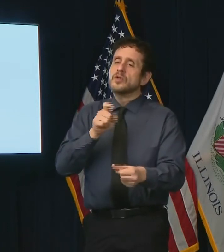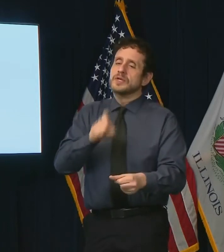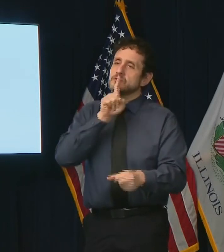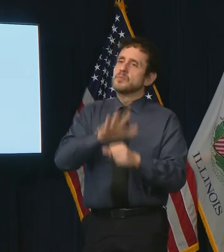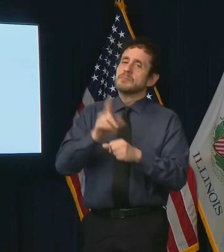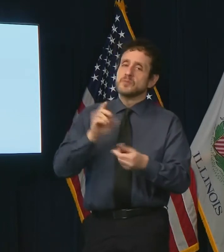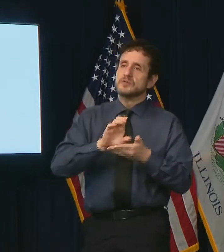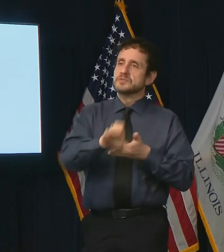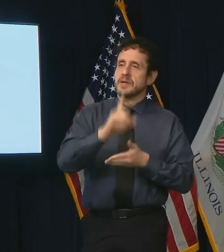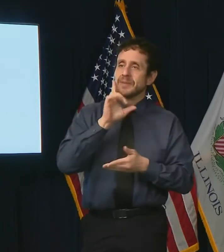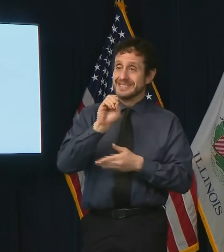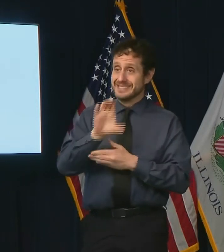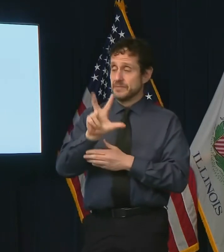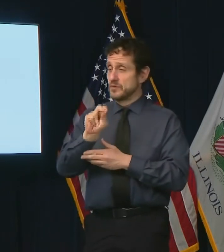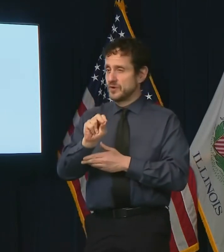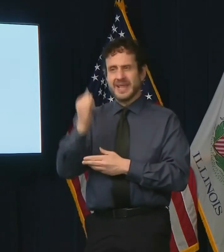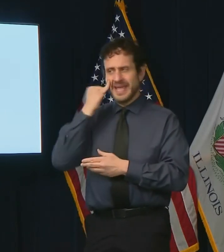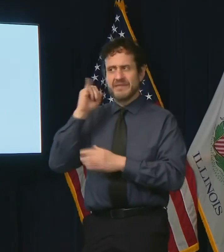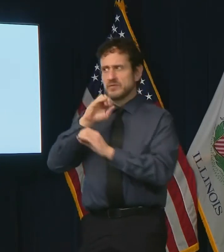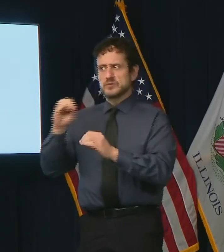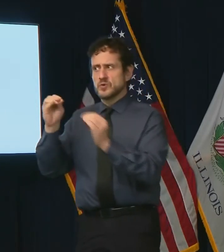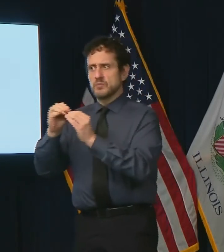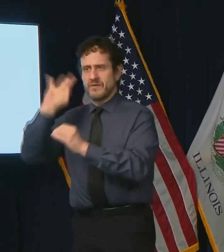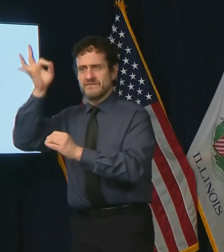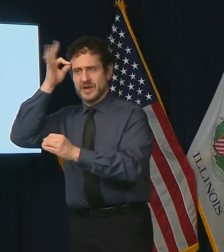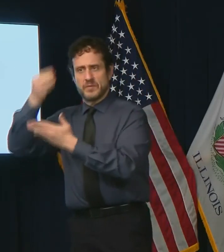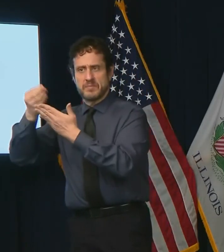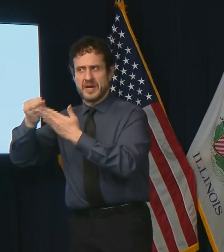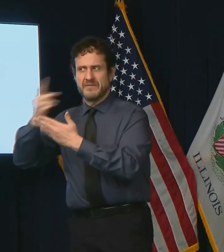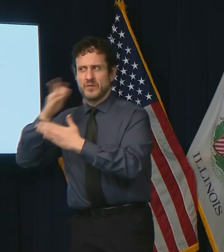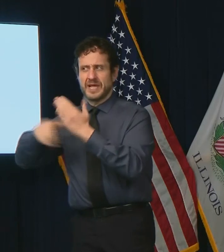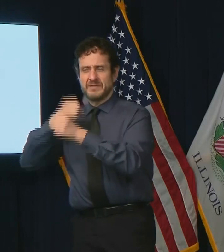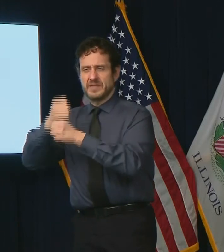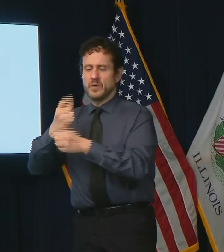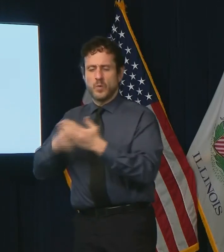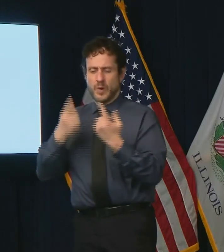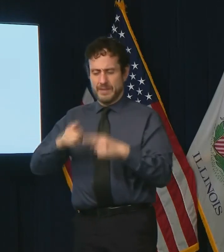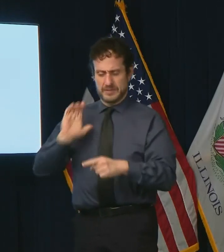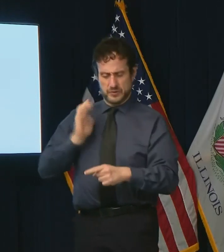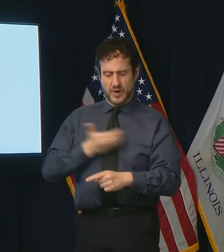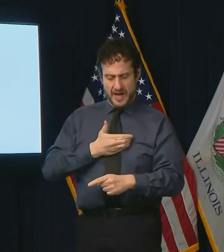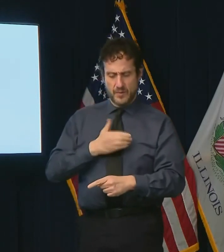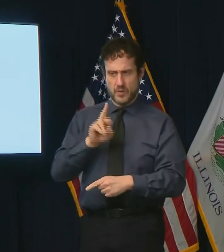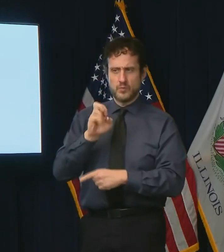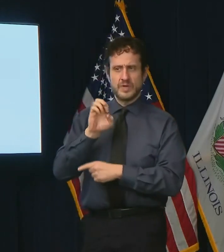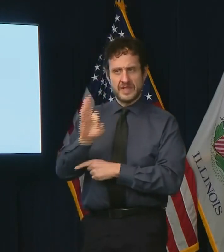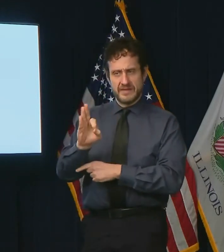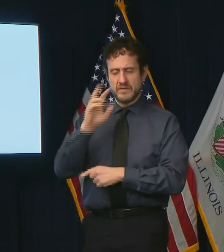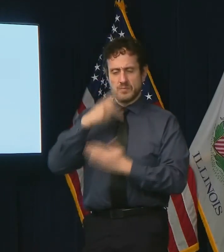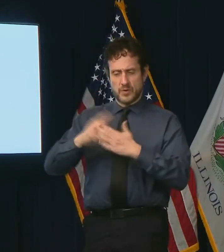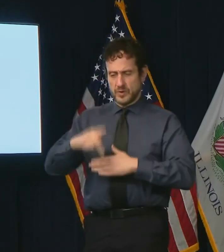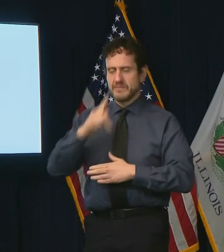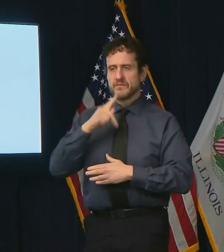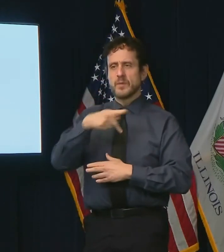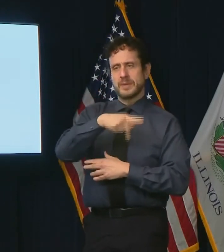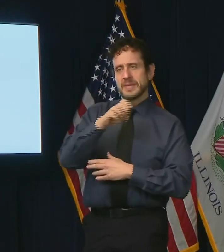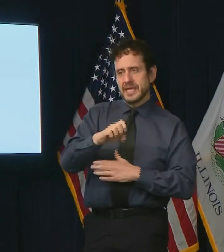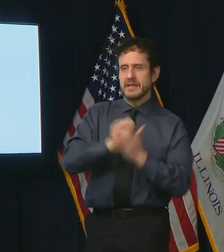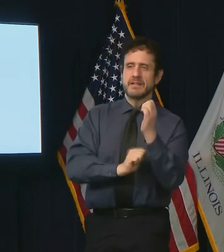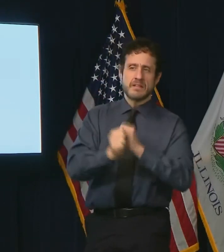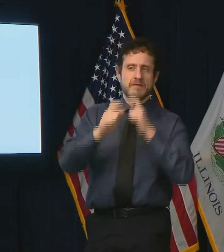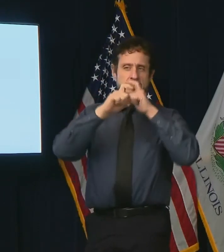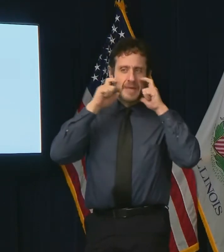the absence of another federal relief package before the end of the year, what happens to Illinois' relief program, specifically purchasing PPE and